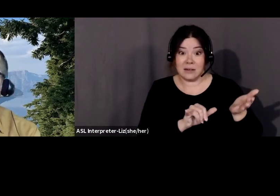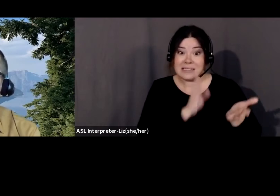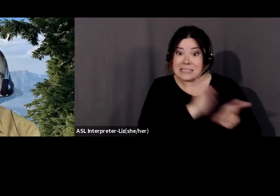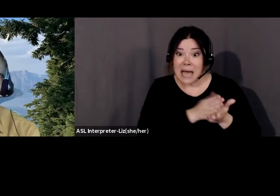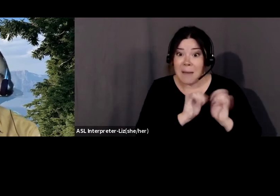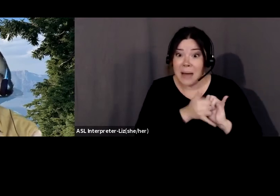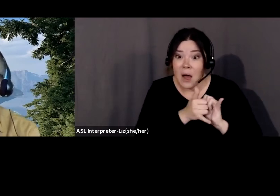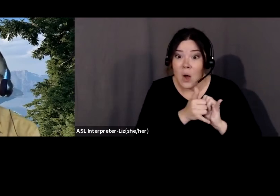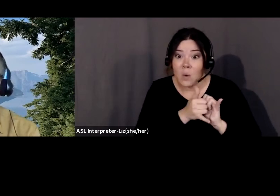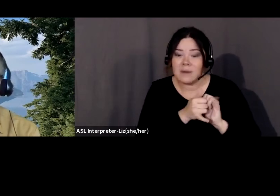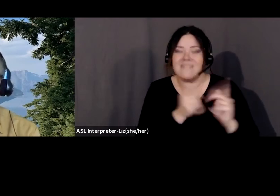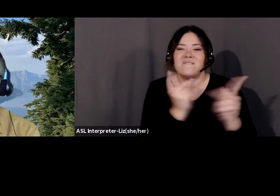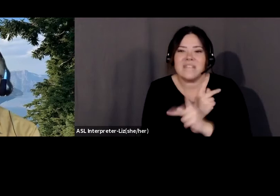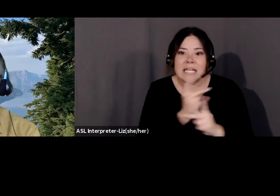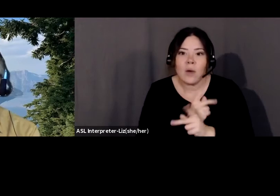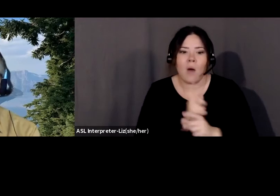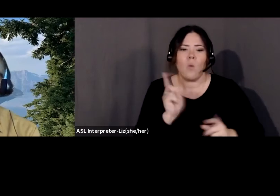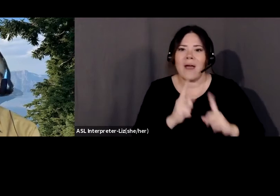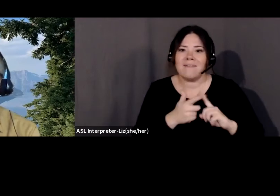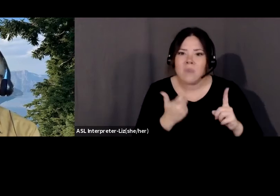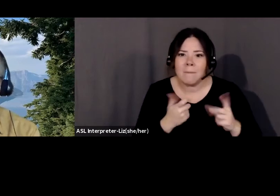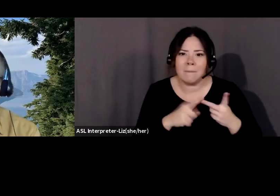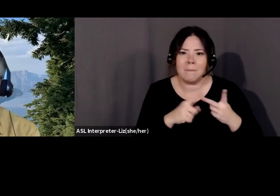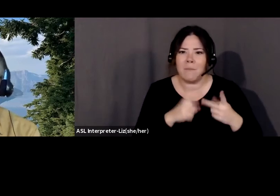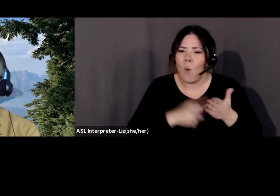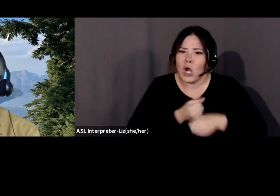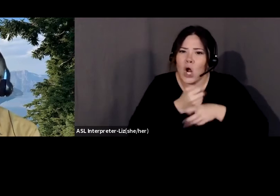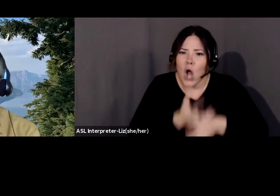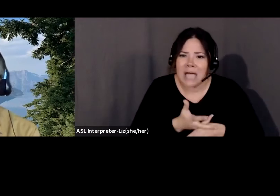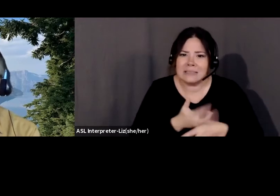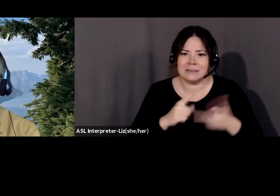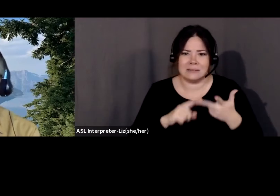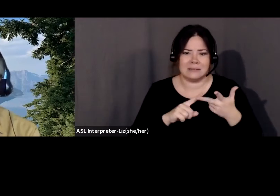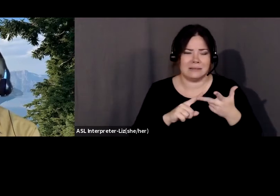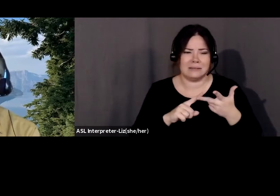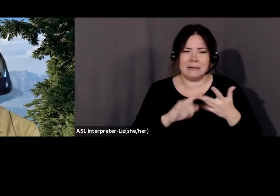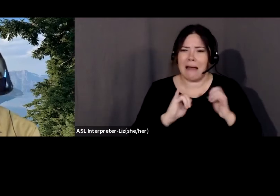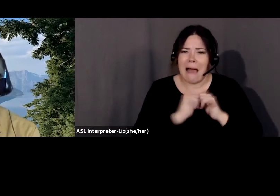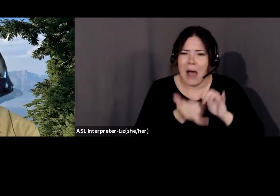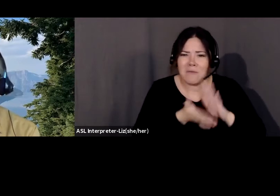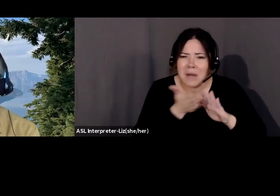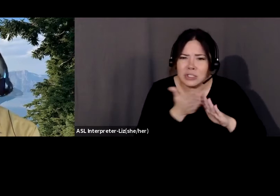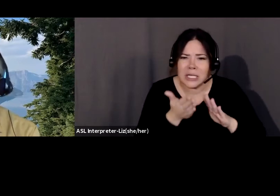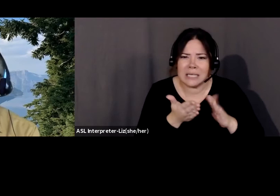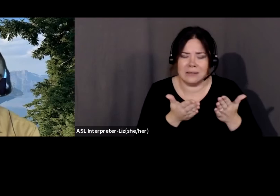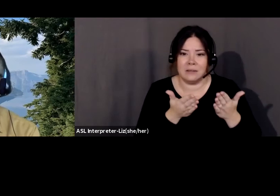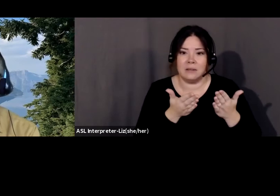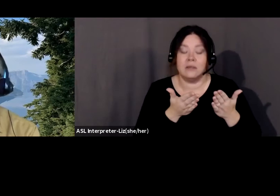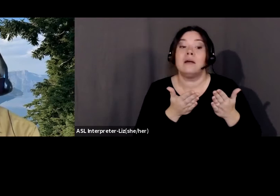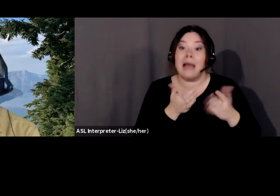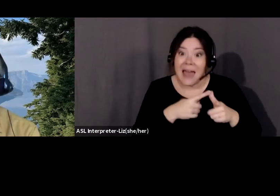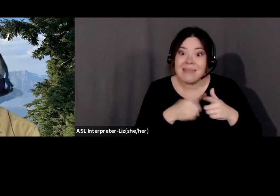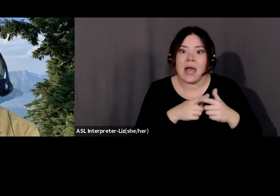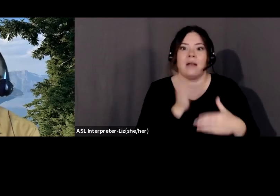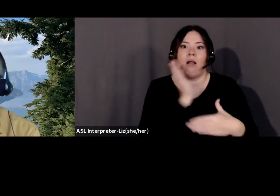its actual origin and to understand its function, and then actually intervene. And again,